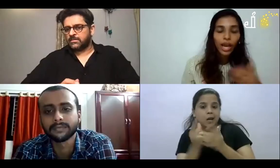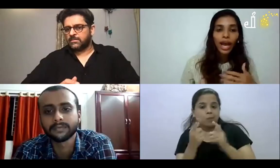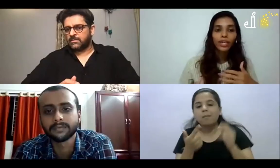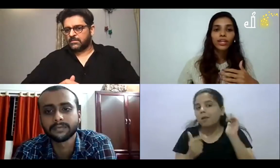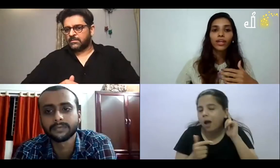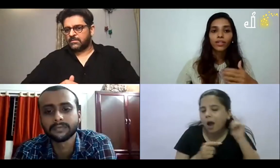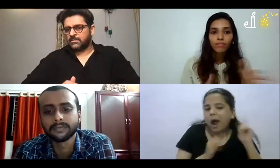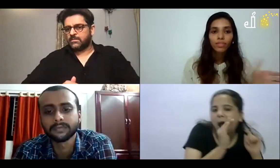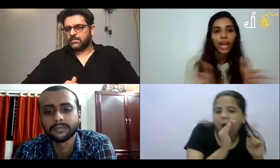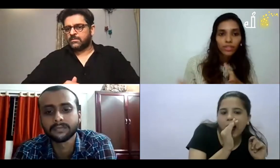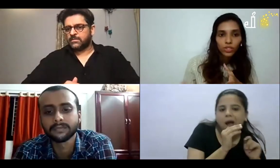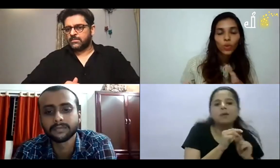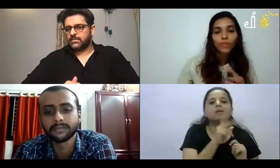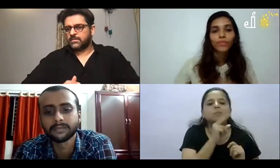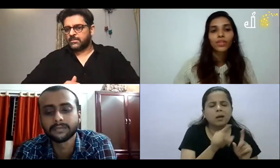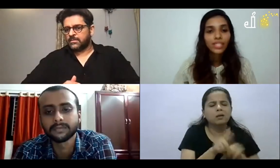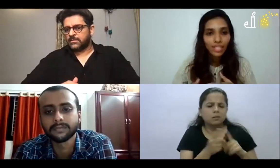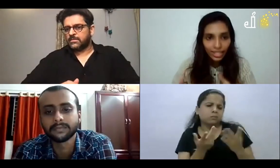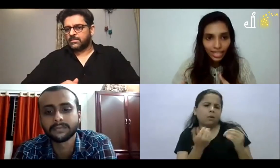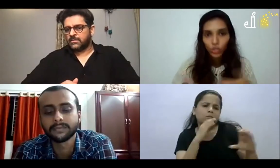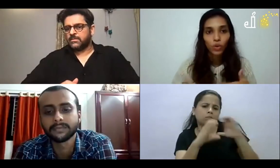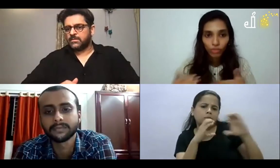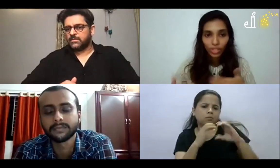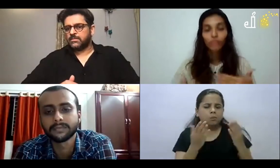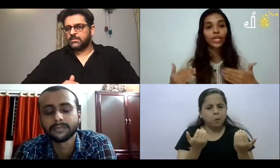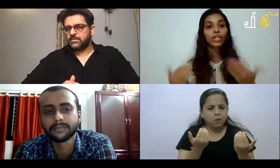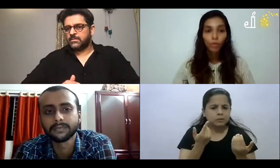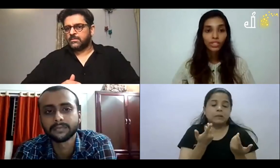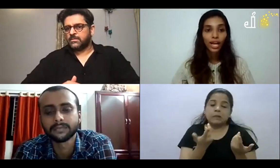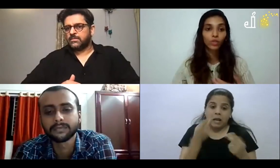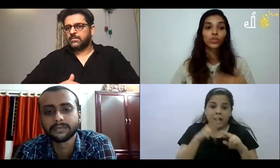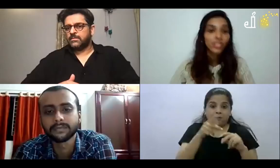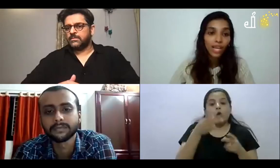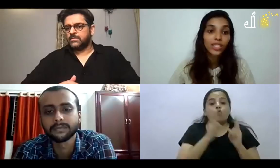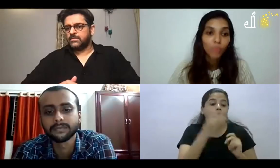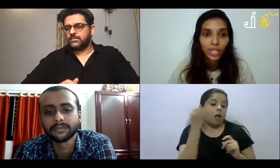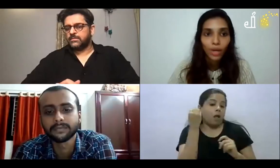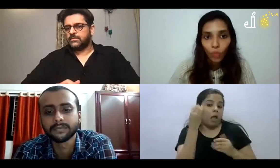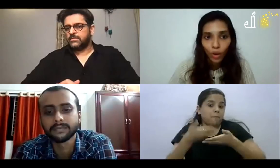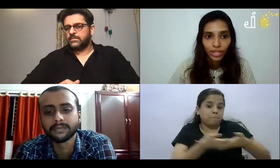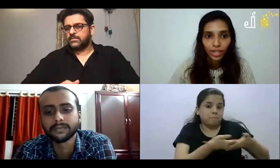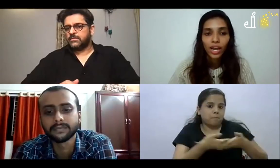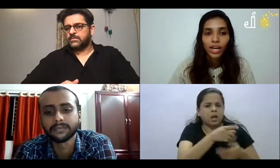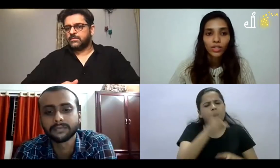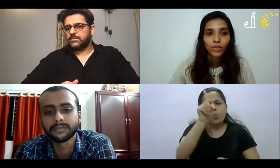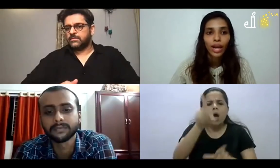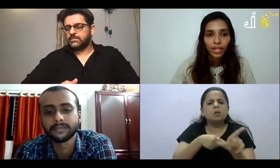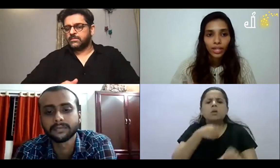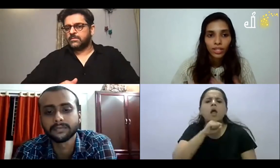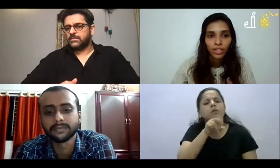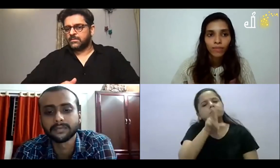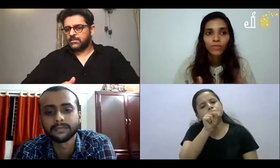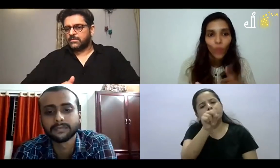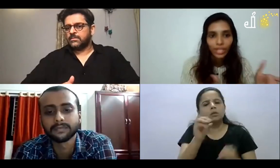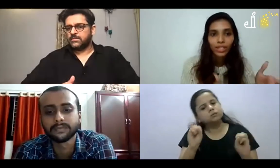louder. And yeah, so it's like that. So if you take a normal child also, they start speaking by 1 year. So